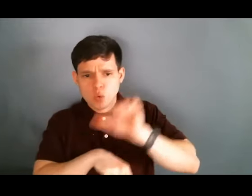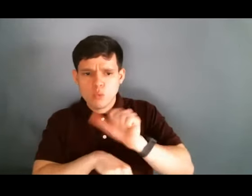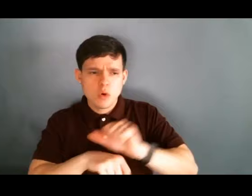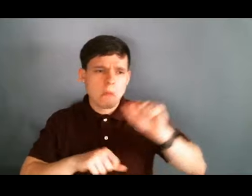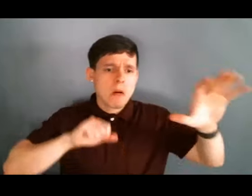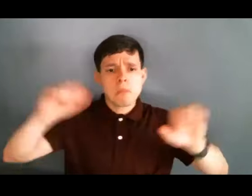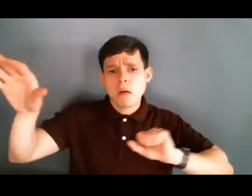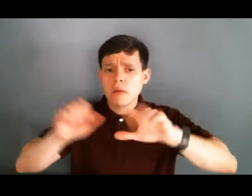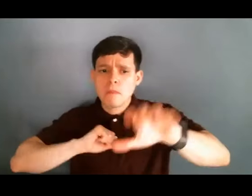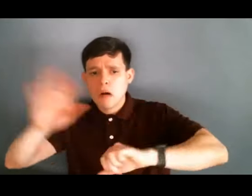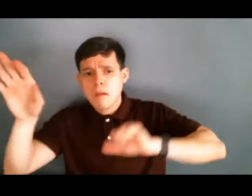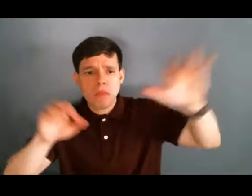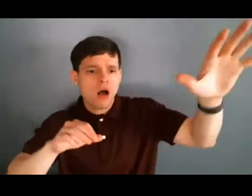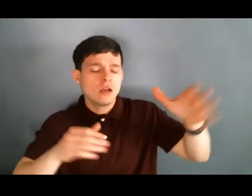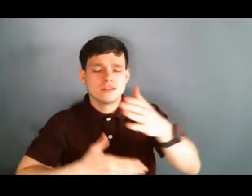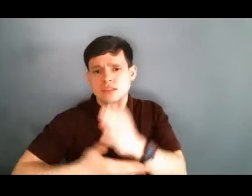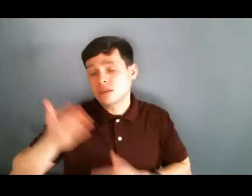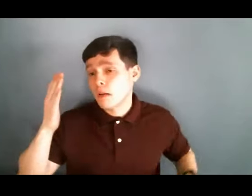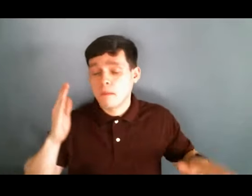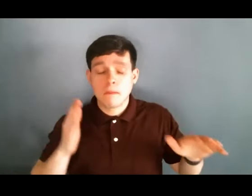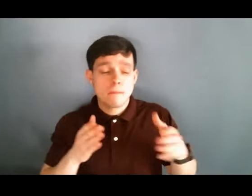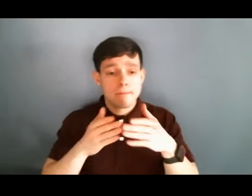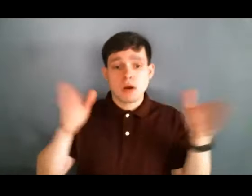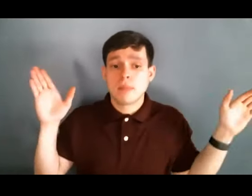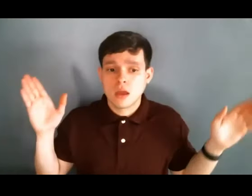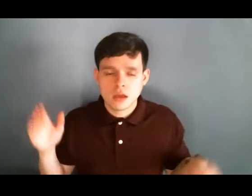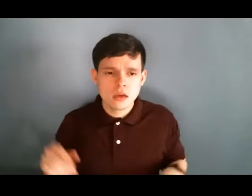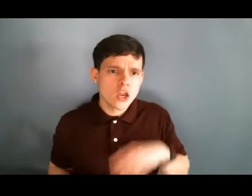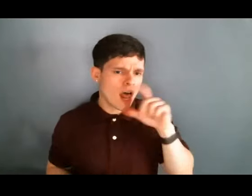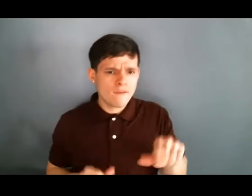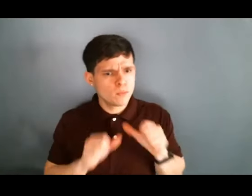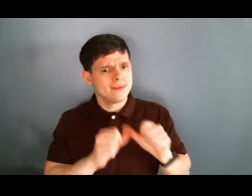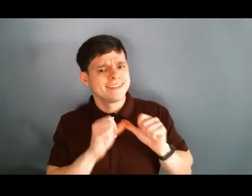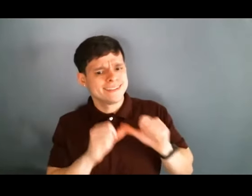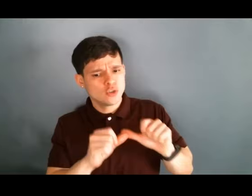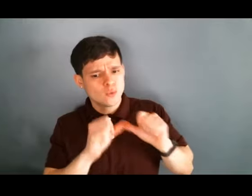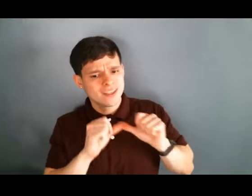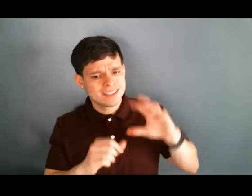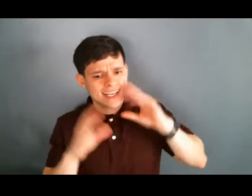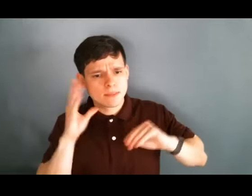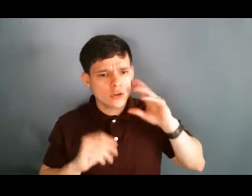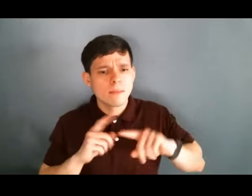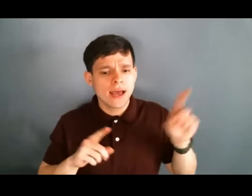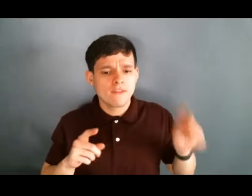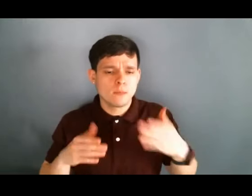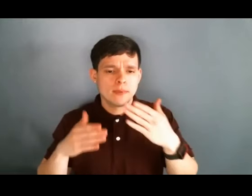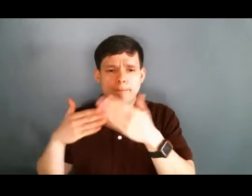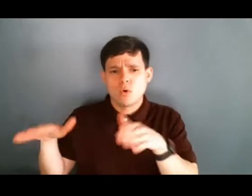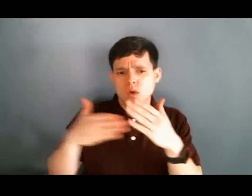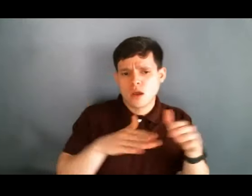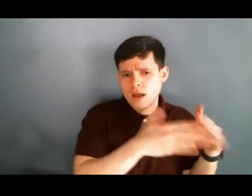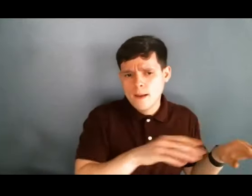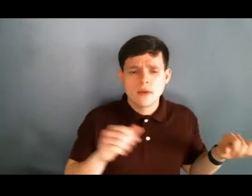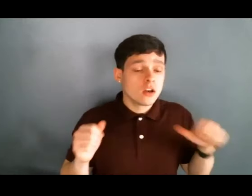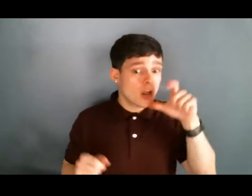at least some public way. This doesn't have to be continuous experience. It can be broken up. And this doesn't have to be experience all